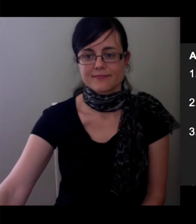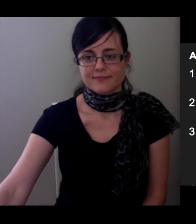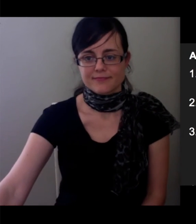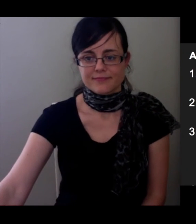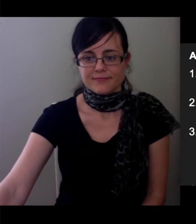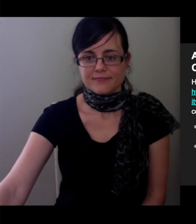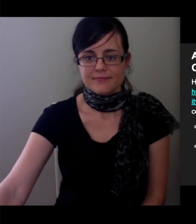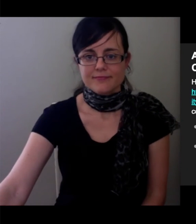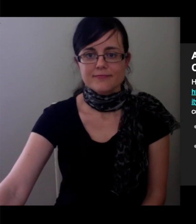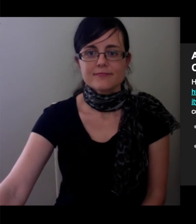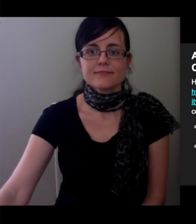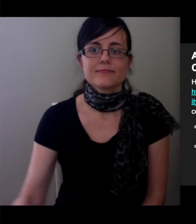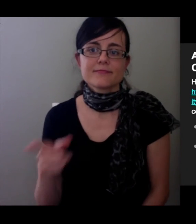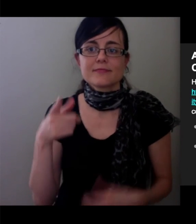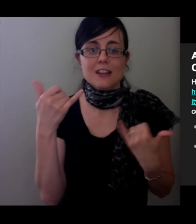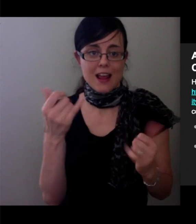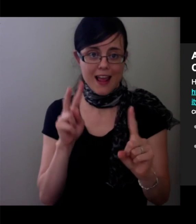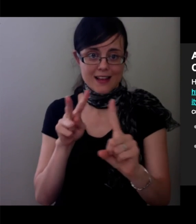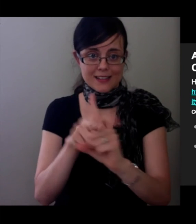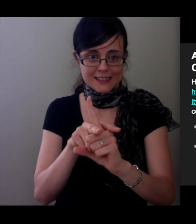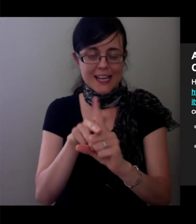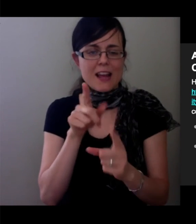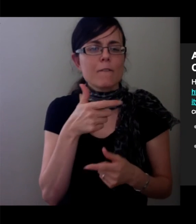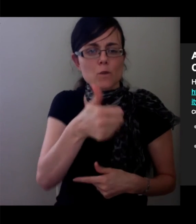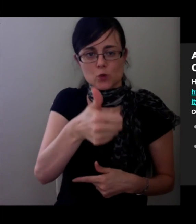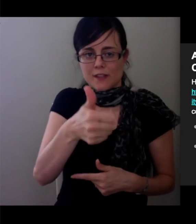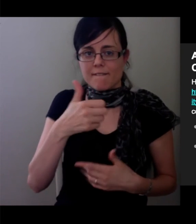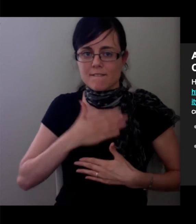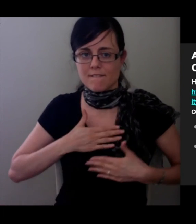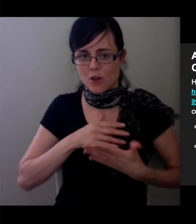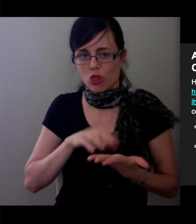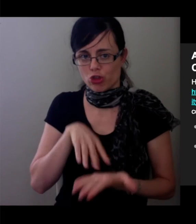then the appeal goes to the academic integrity committee.